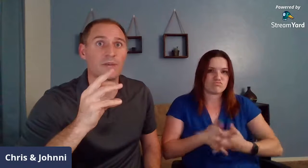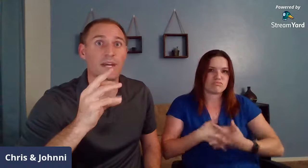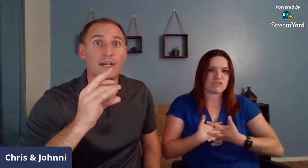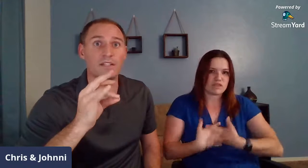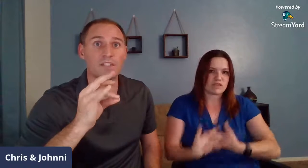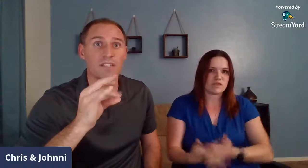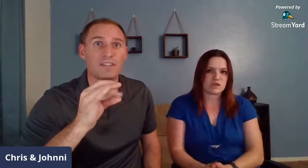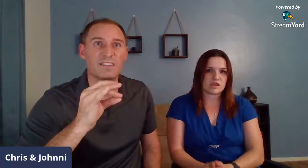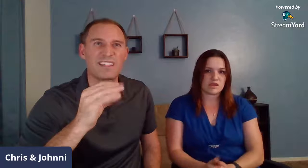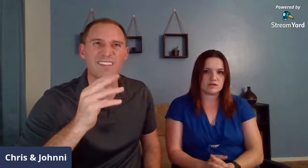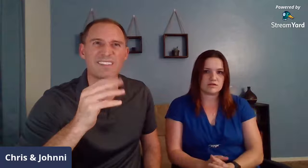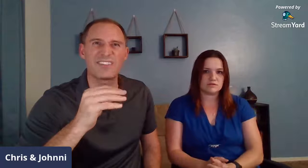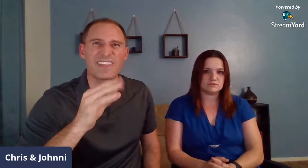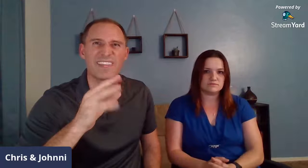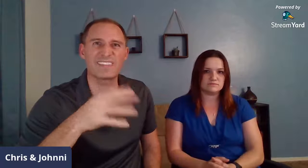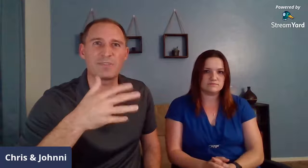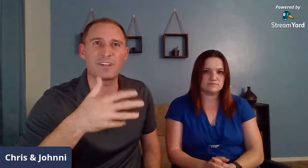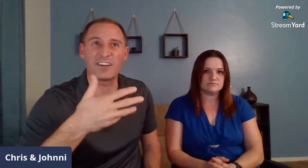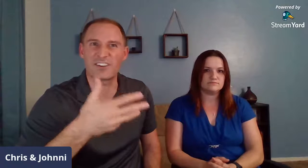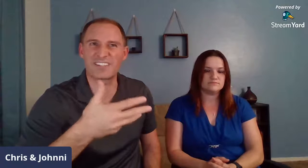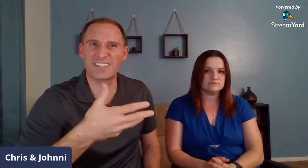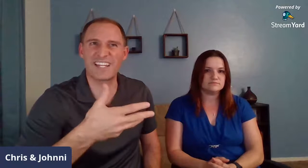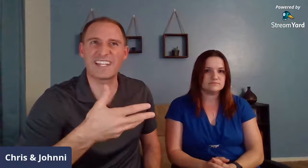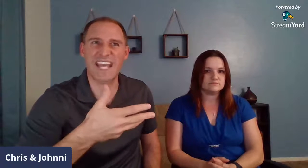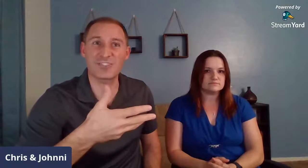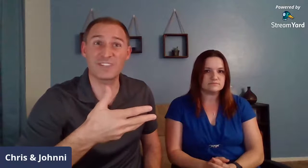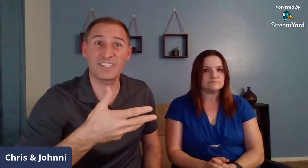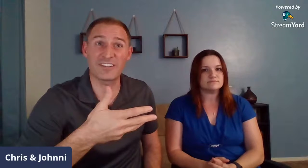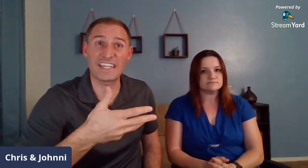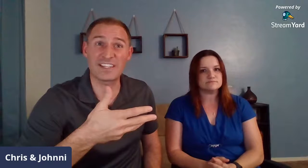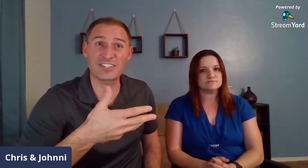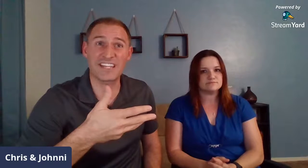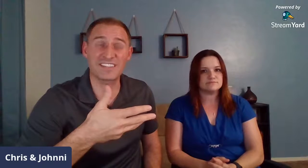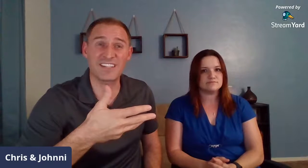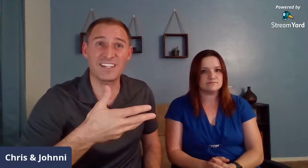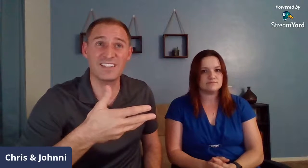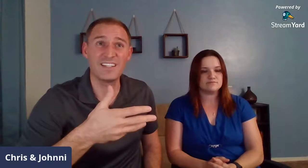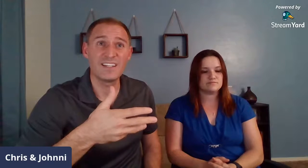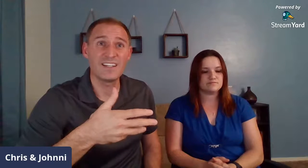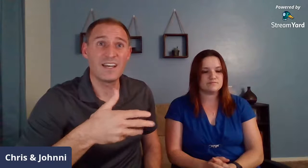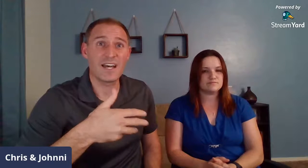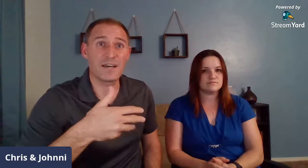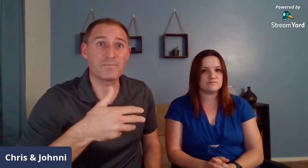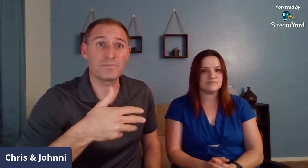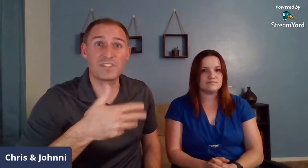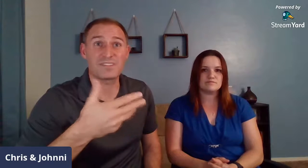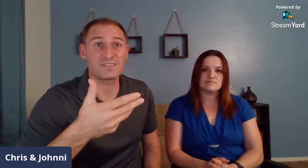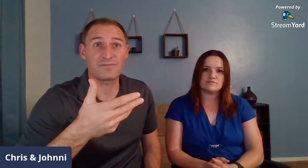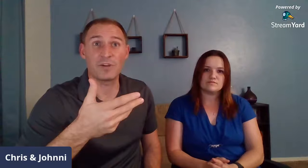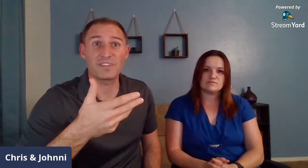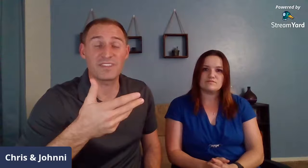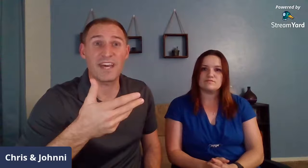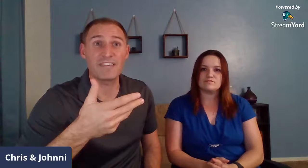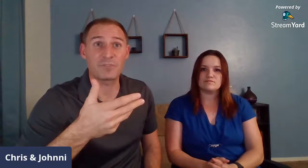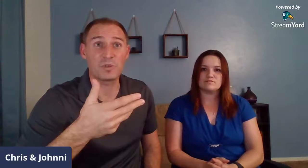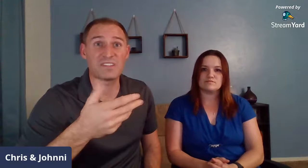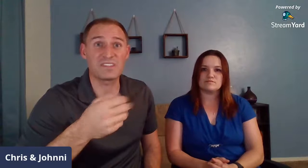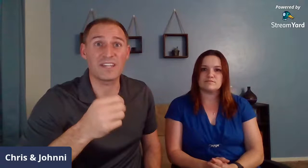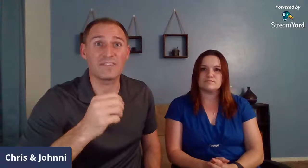biology and like these other things that are just kind of naturally in our English lexicon. You just focus on the high frequency stuff.